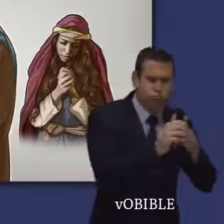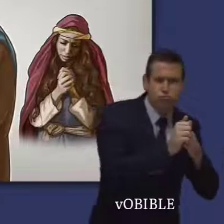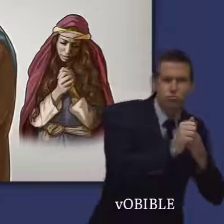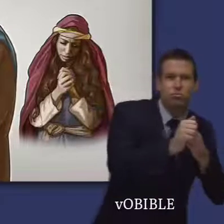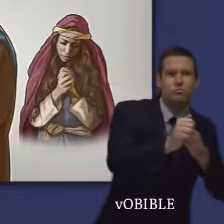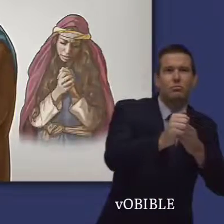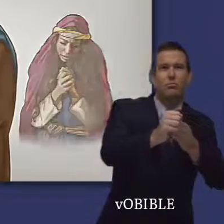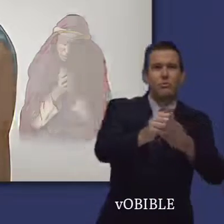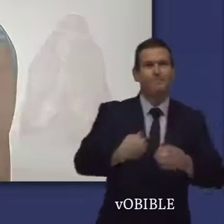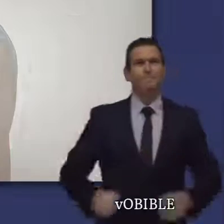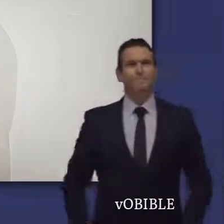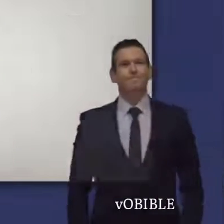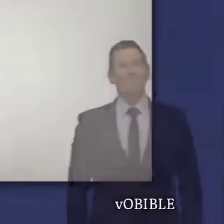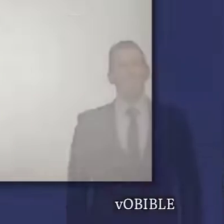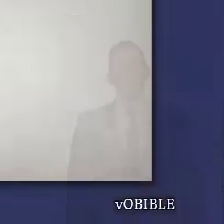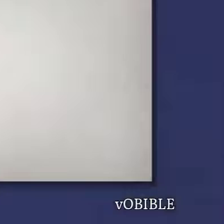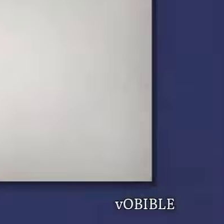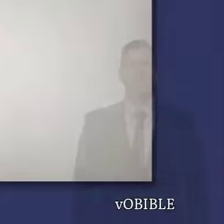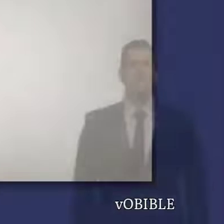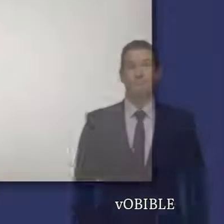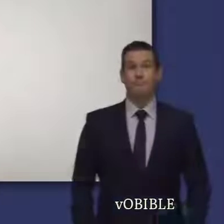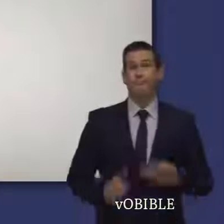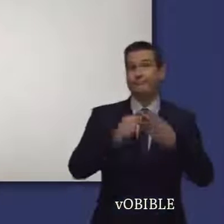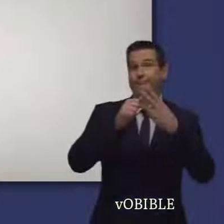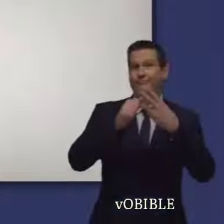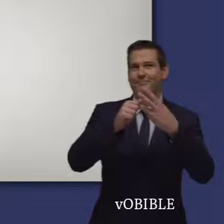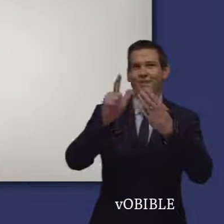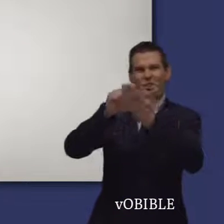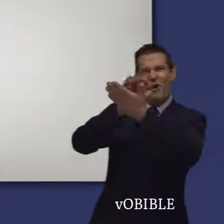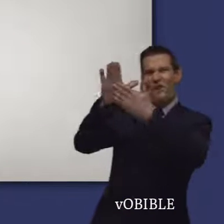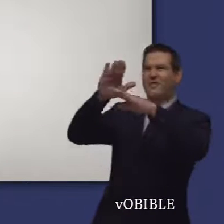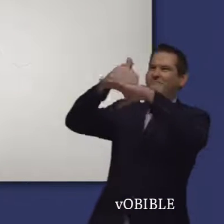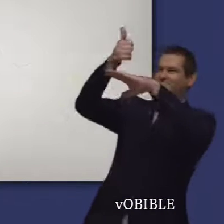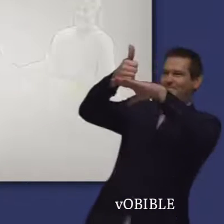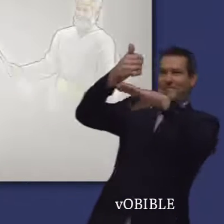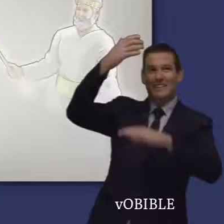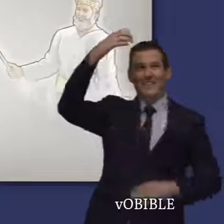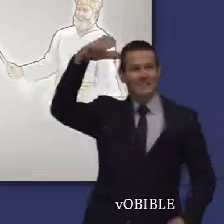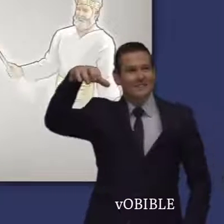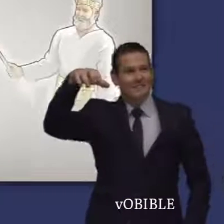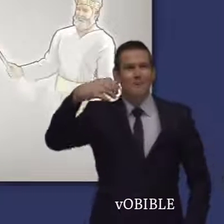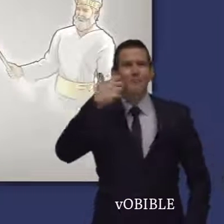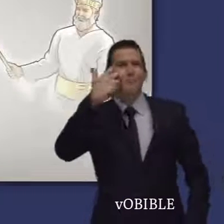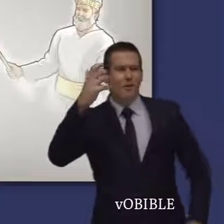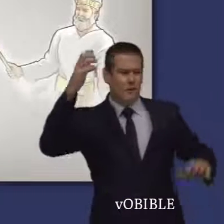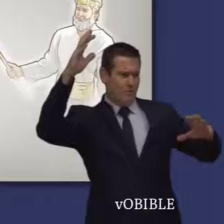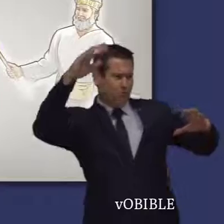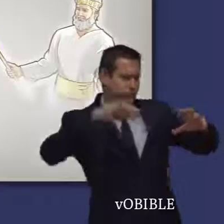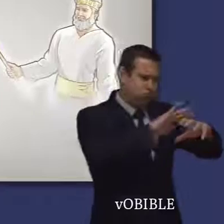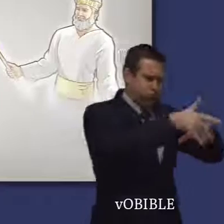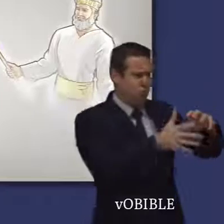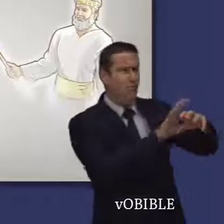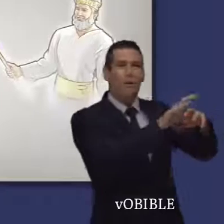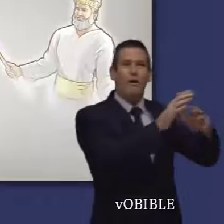people. An additional theme is that Jehovah will transform the earth into a paradise by means of the